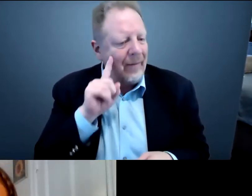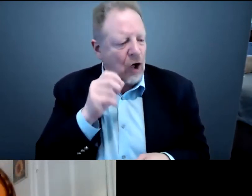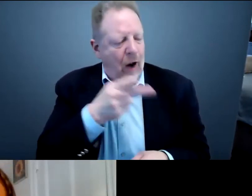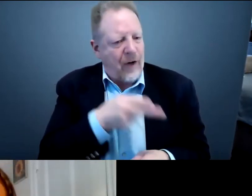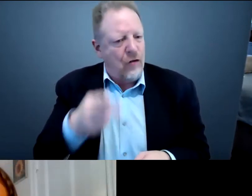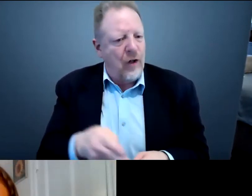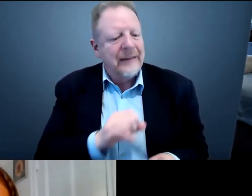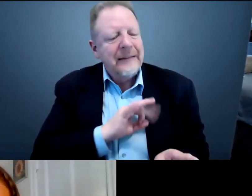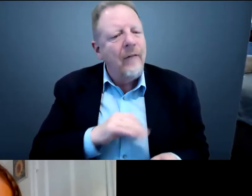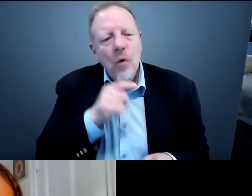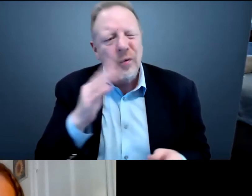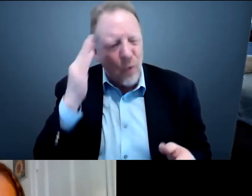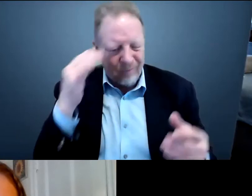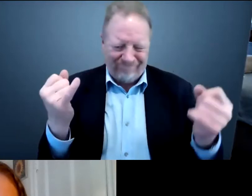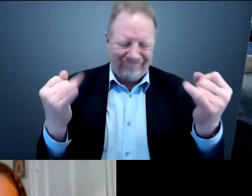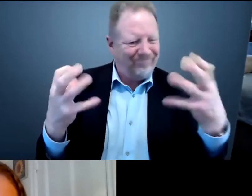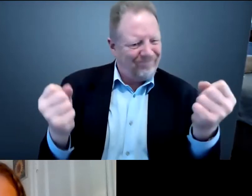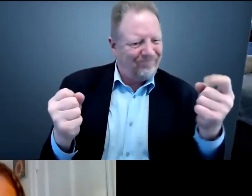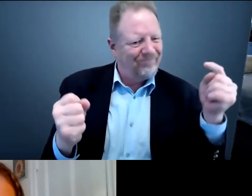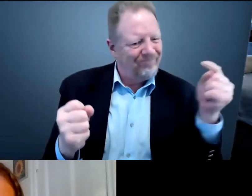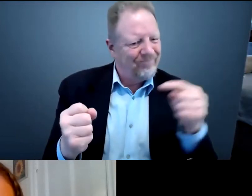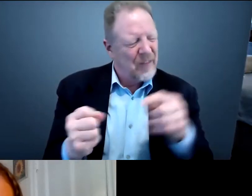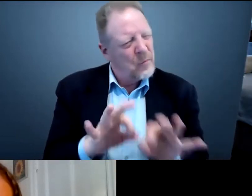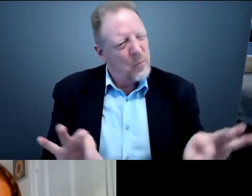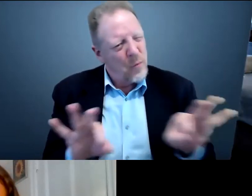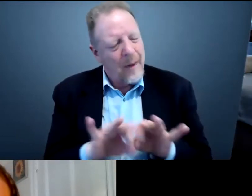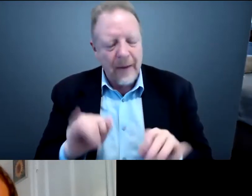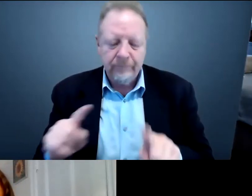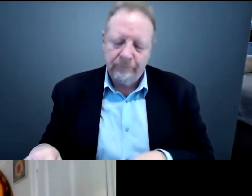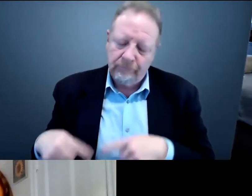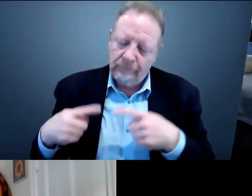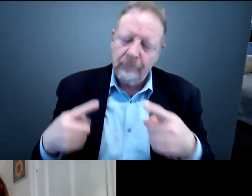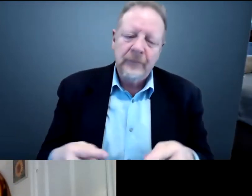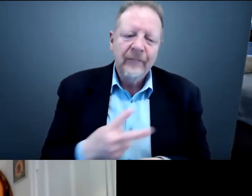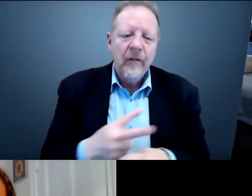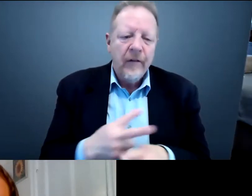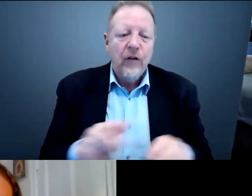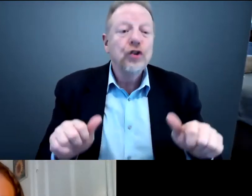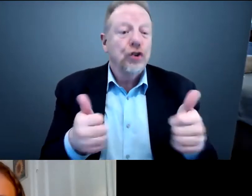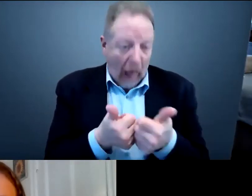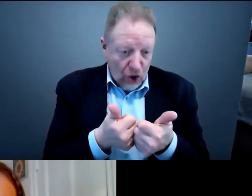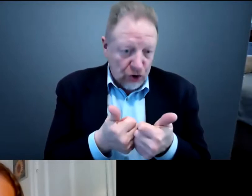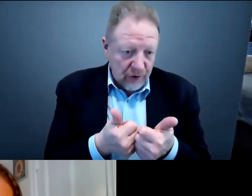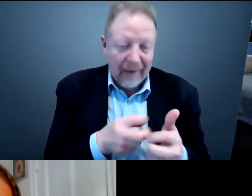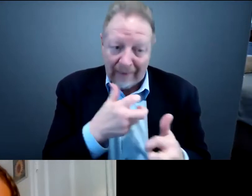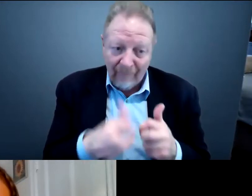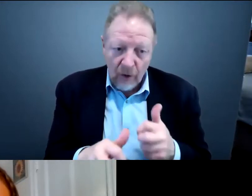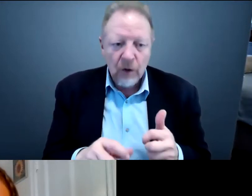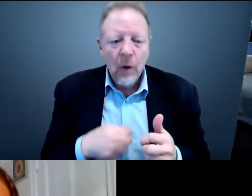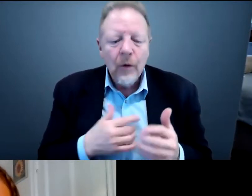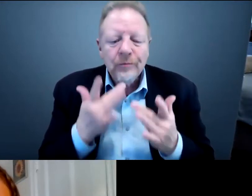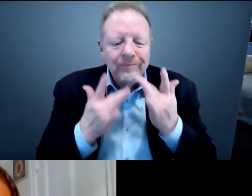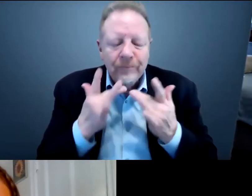department staff who know sign. That has been very difficult. And so we're very, very short